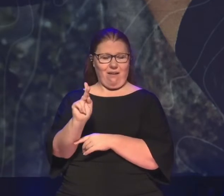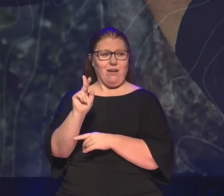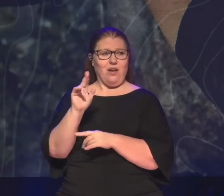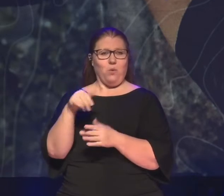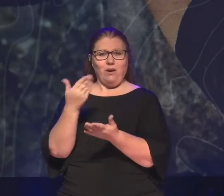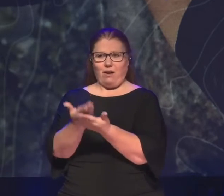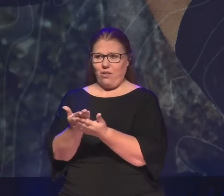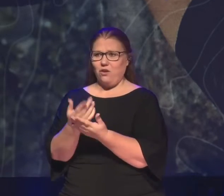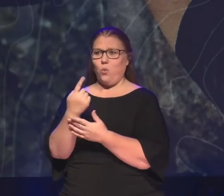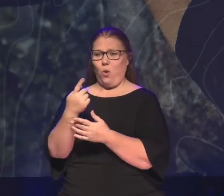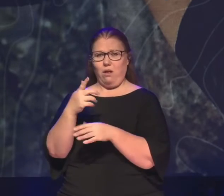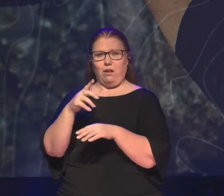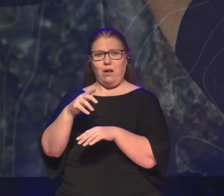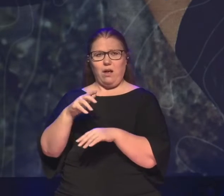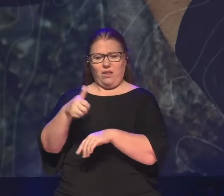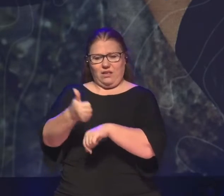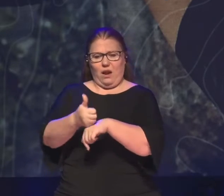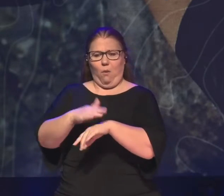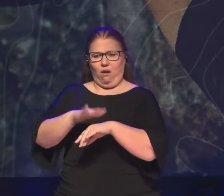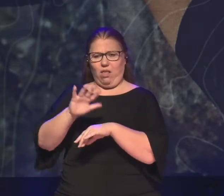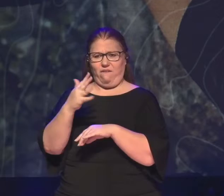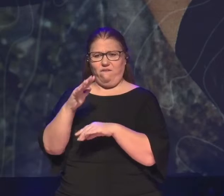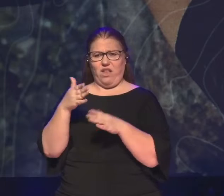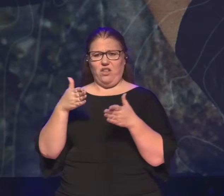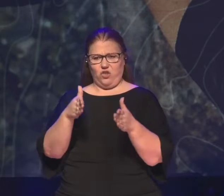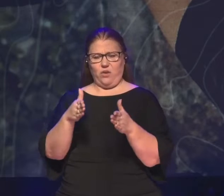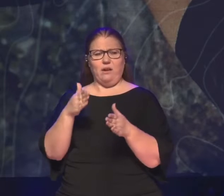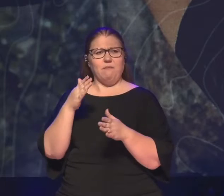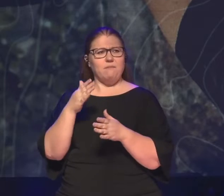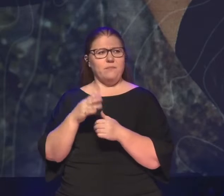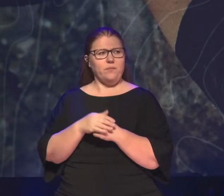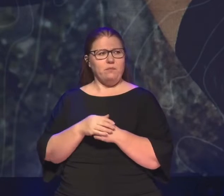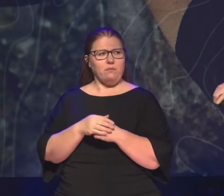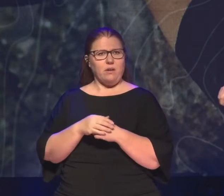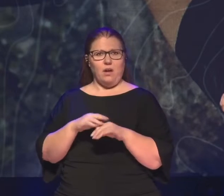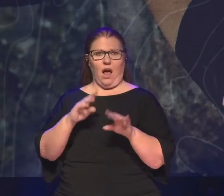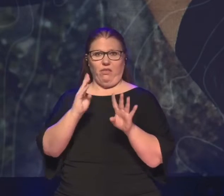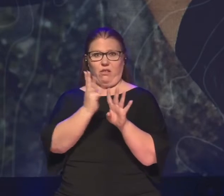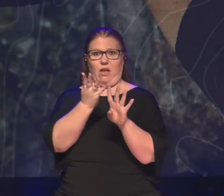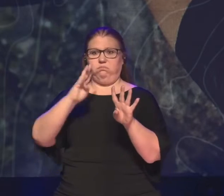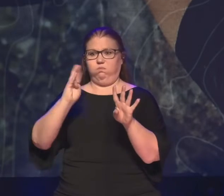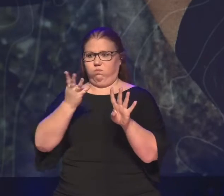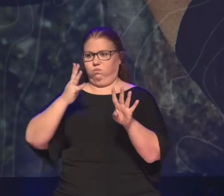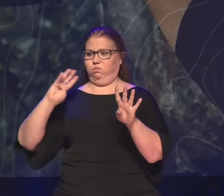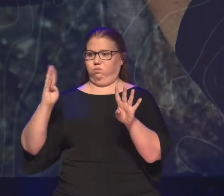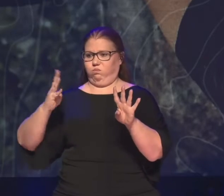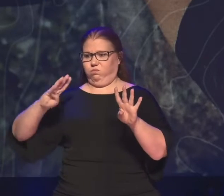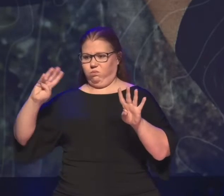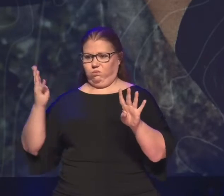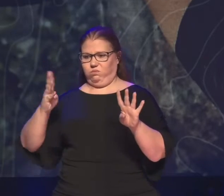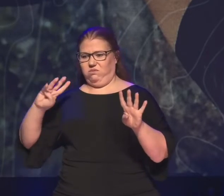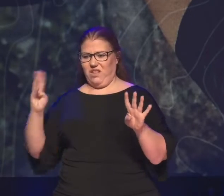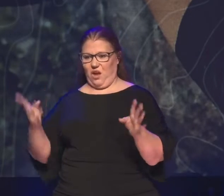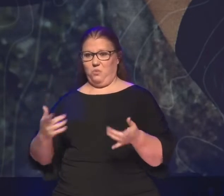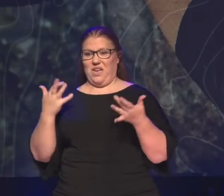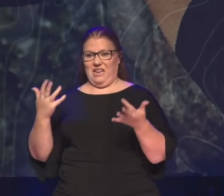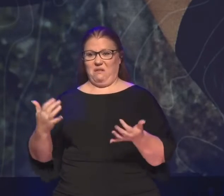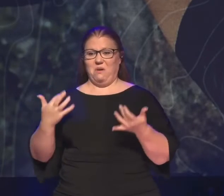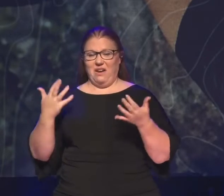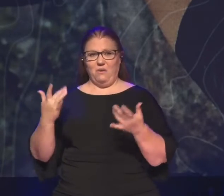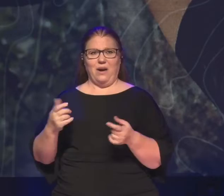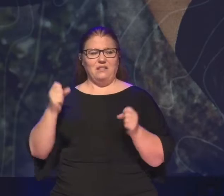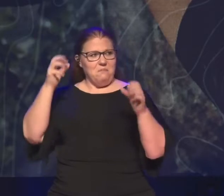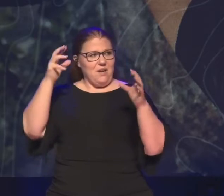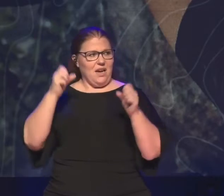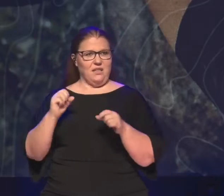they had put, and it was, I think, on like 5th Street there. And the line was just around the corner. I mean, and we saw, I was like, oh my gosh. But it was amazing. Like you